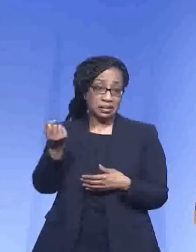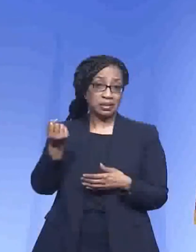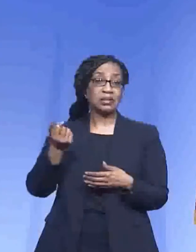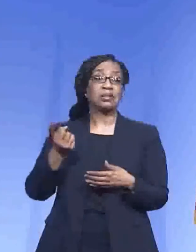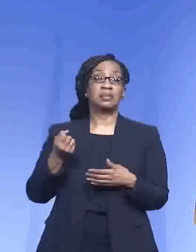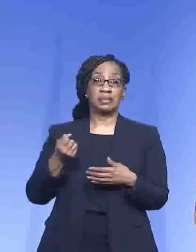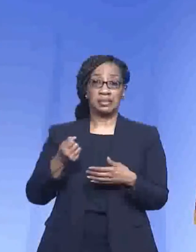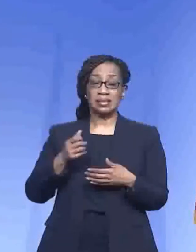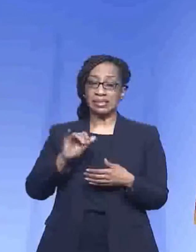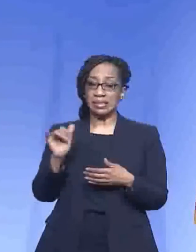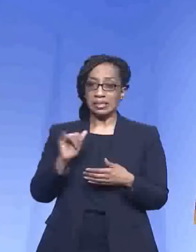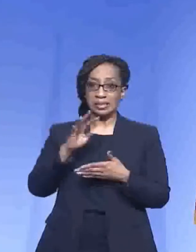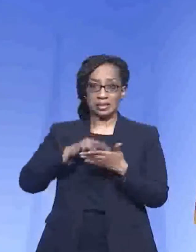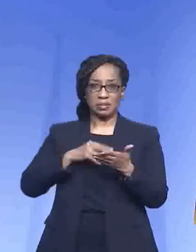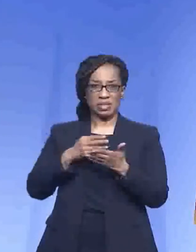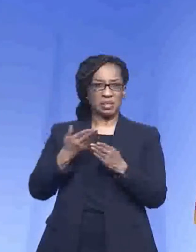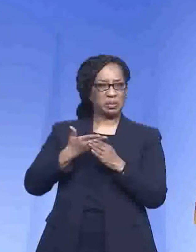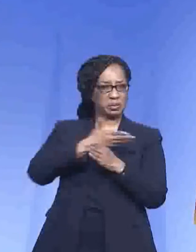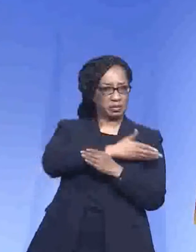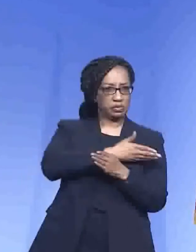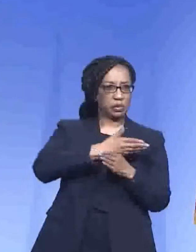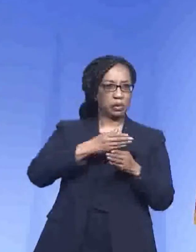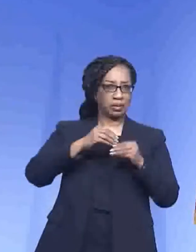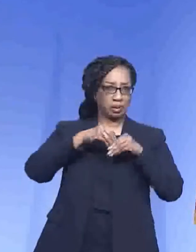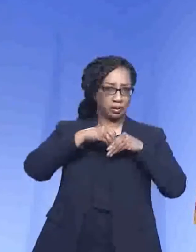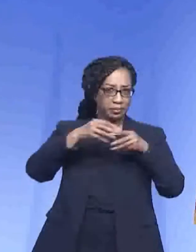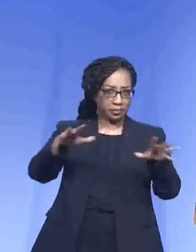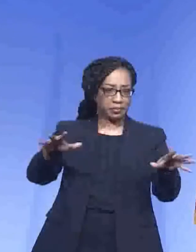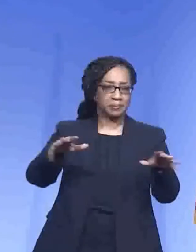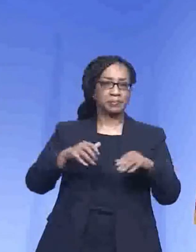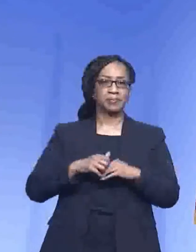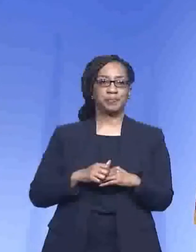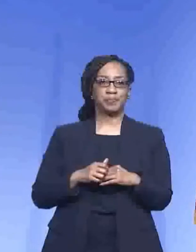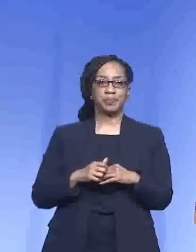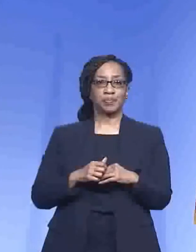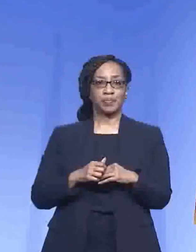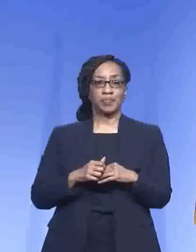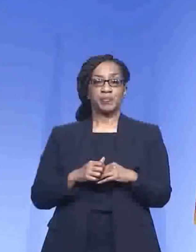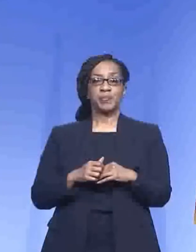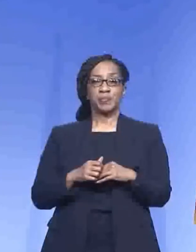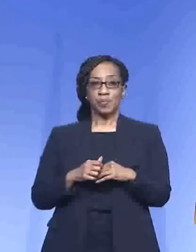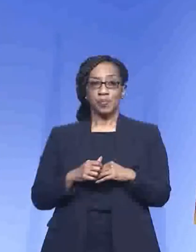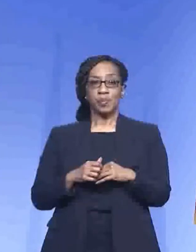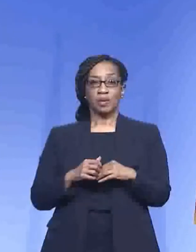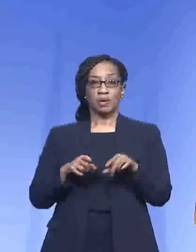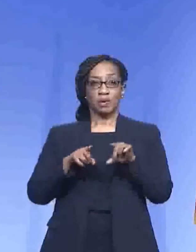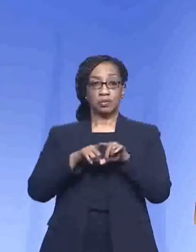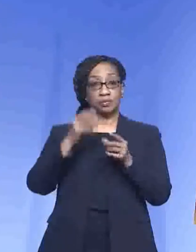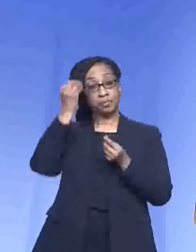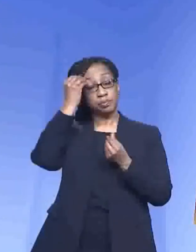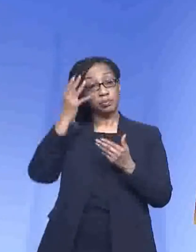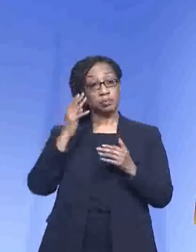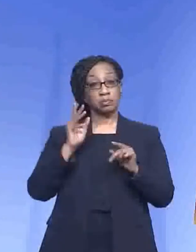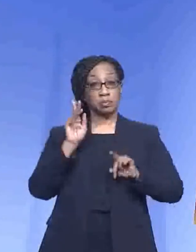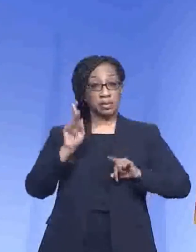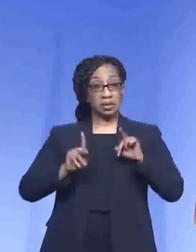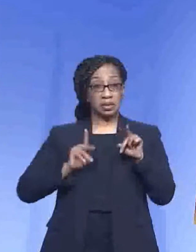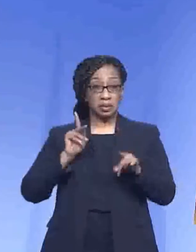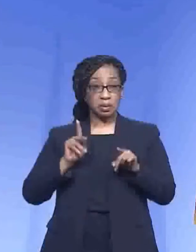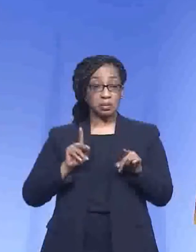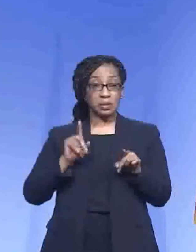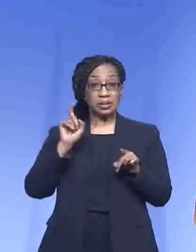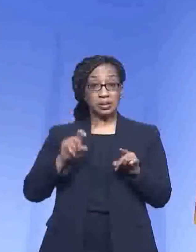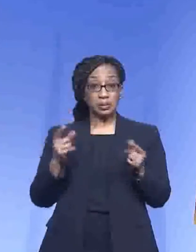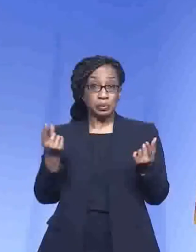schedule as previously publicized. From the public's standpoint, citizens will not need